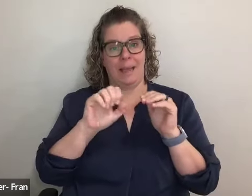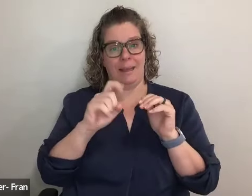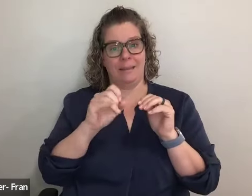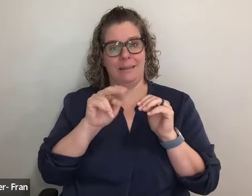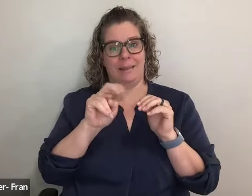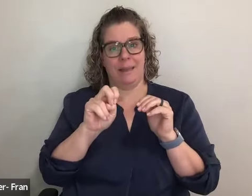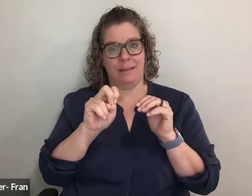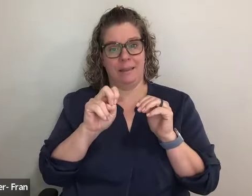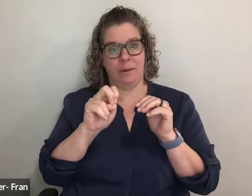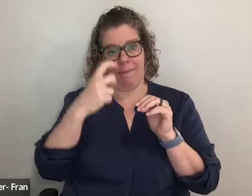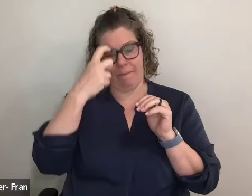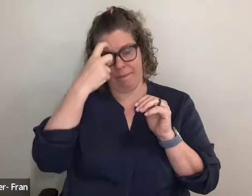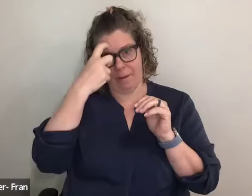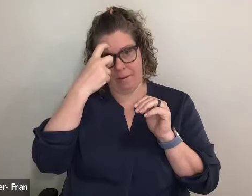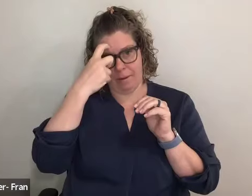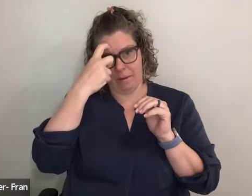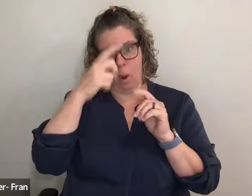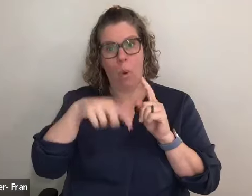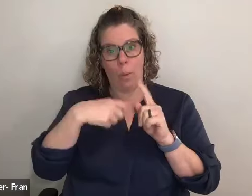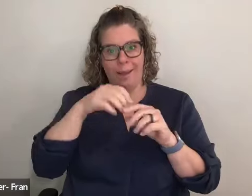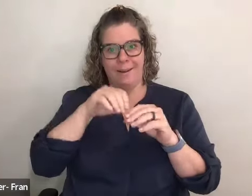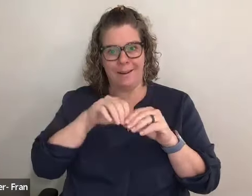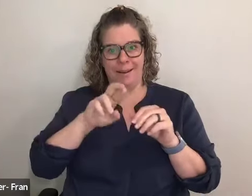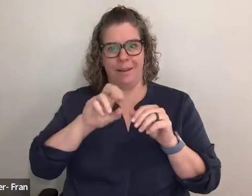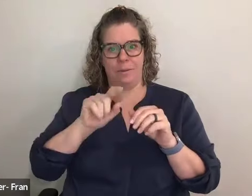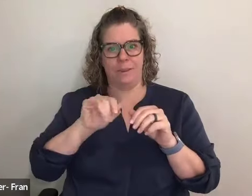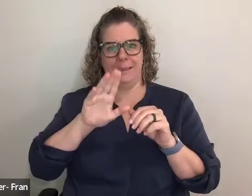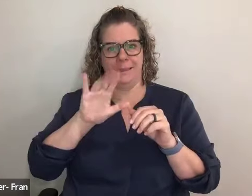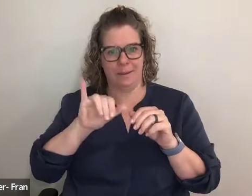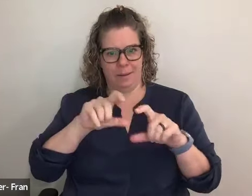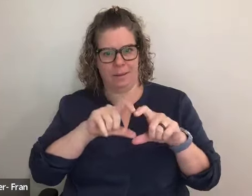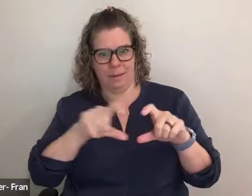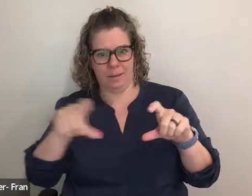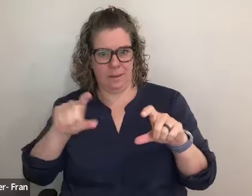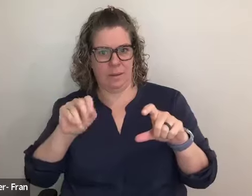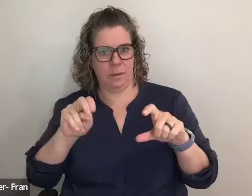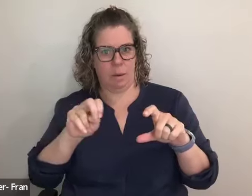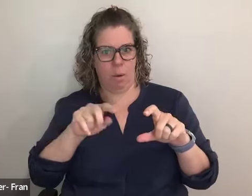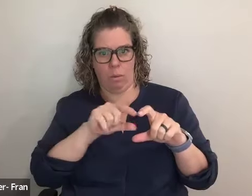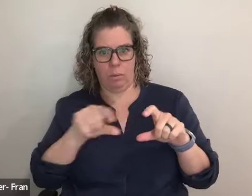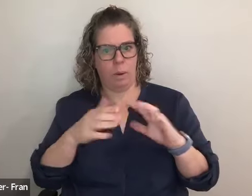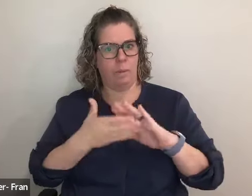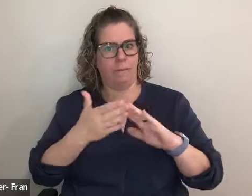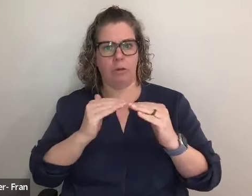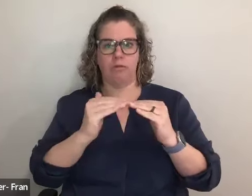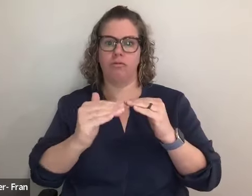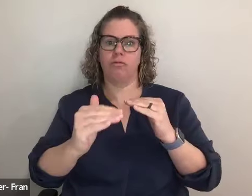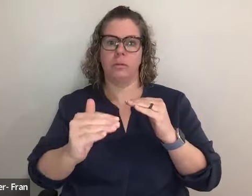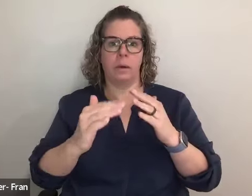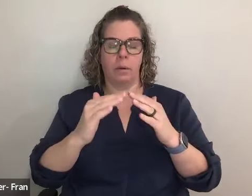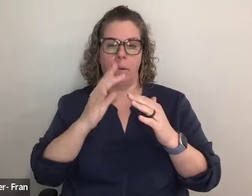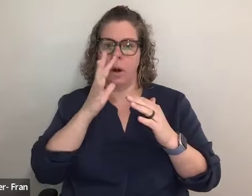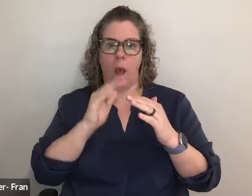our resiliency zone, when we're operating in a way that we're not